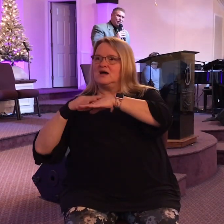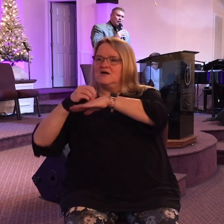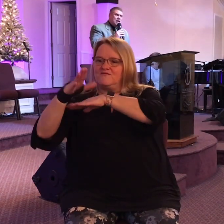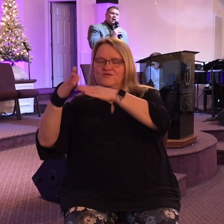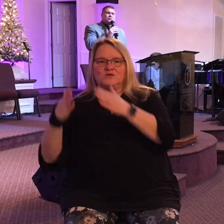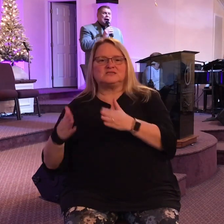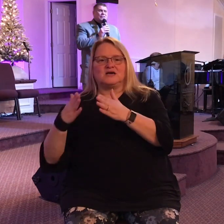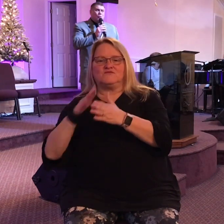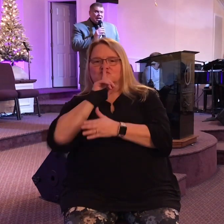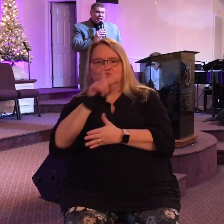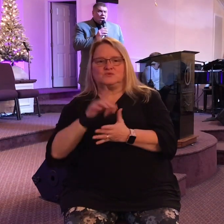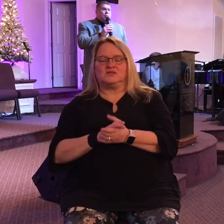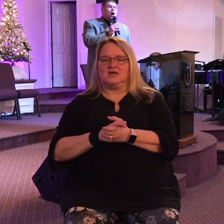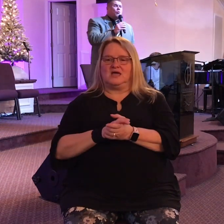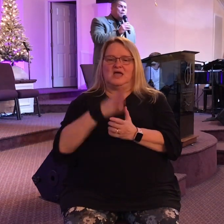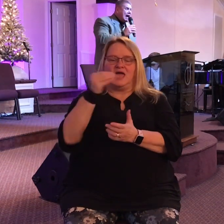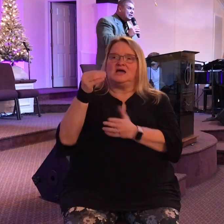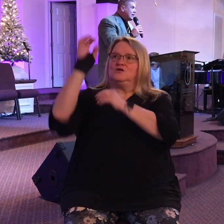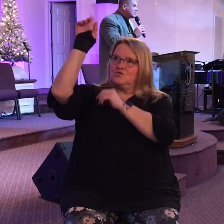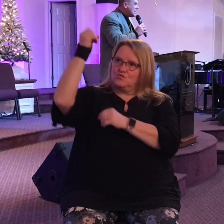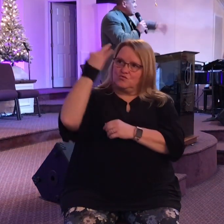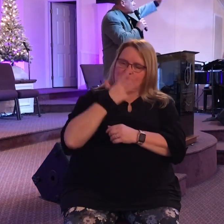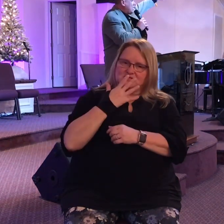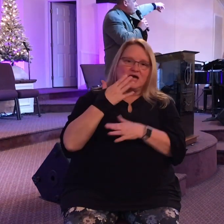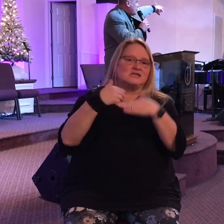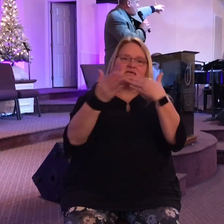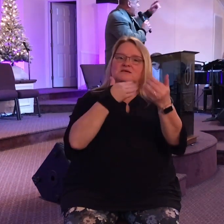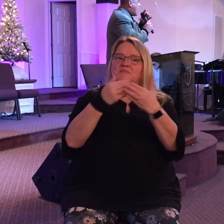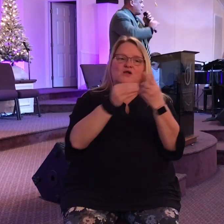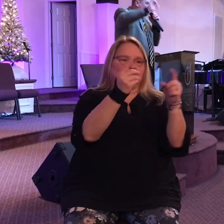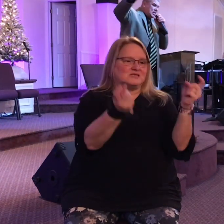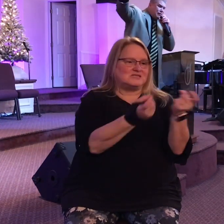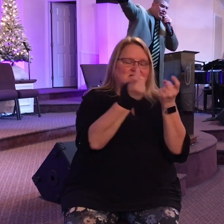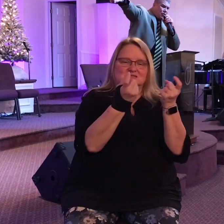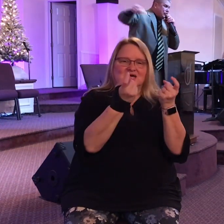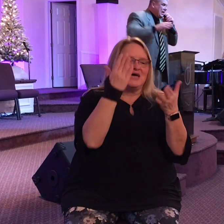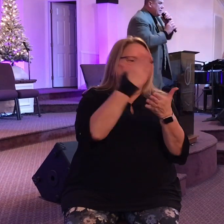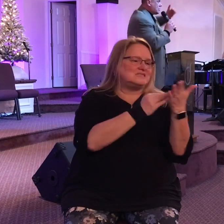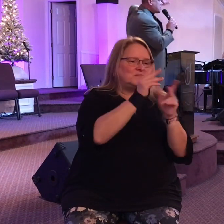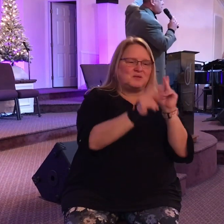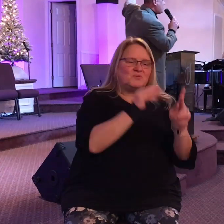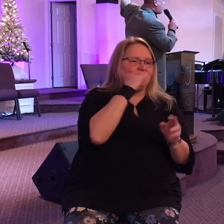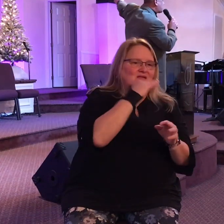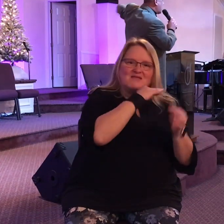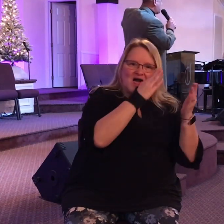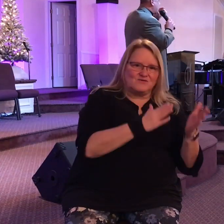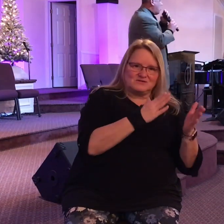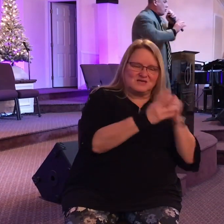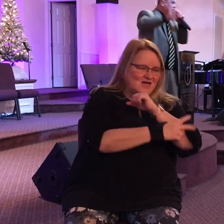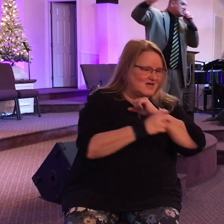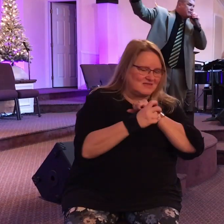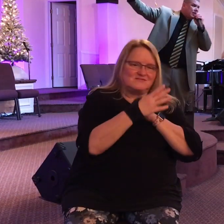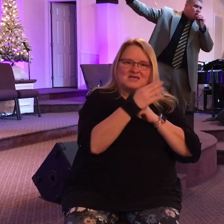they have on them. Because by the way, Paul reminded us, some of them are liars and some of them are thieves and some of them are